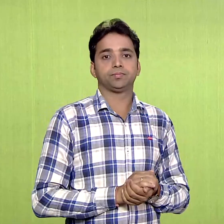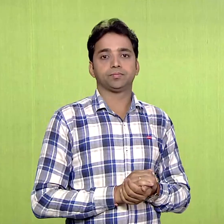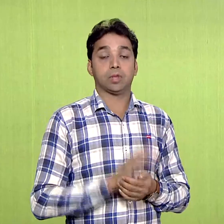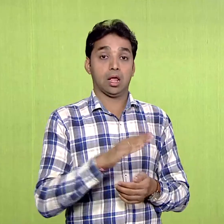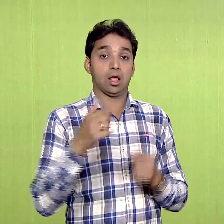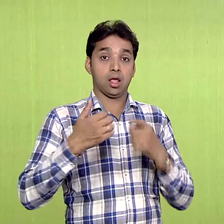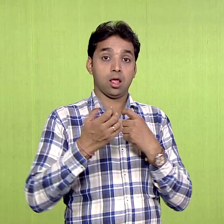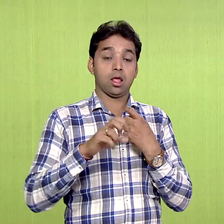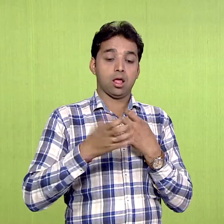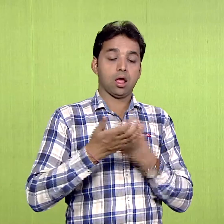Rock cut temples.